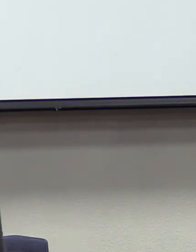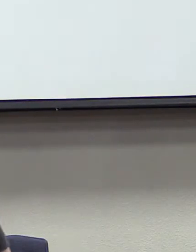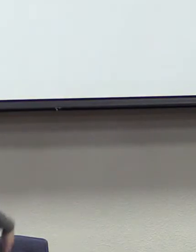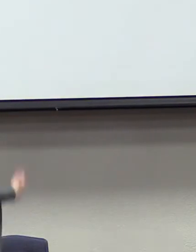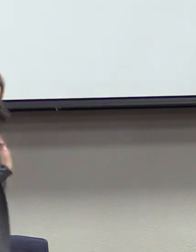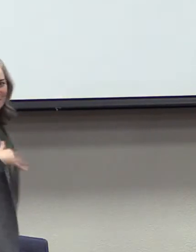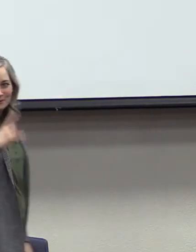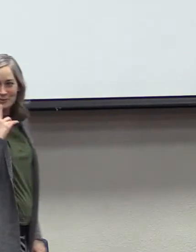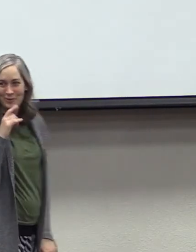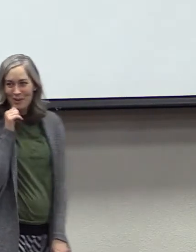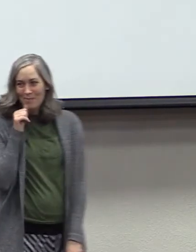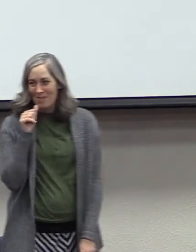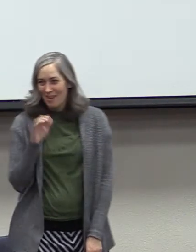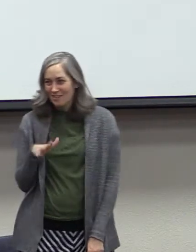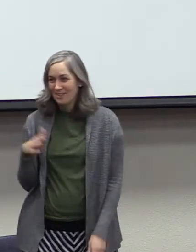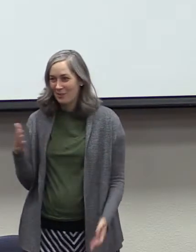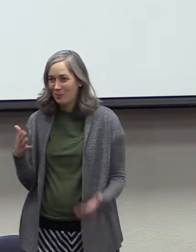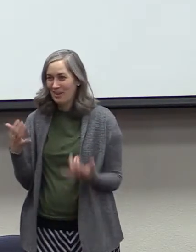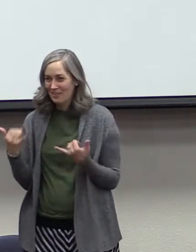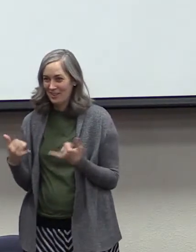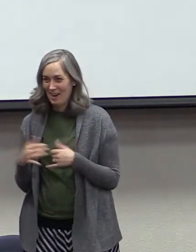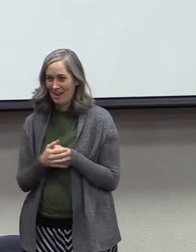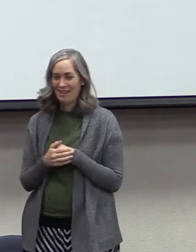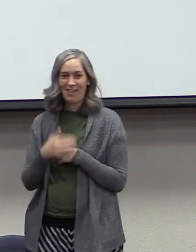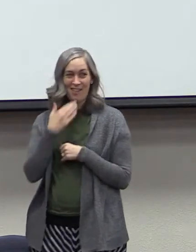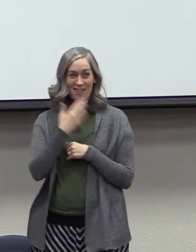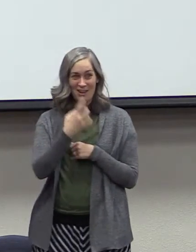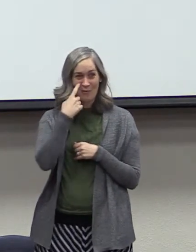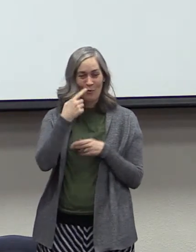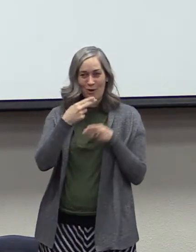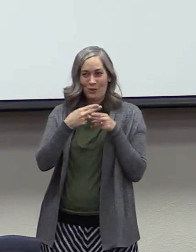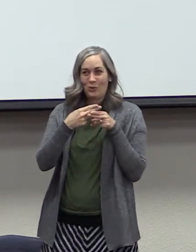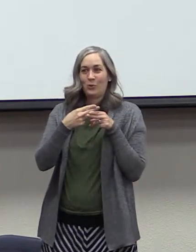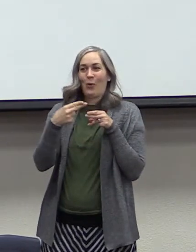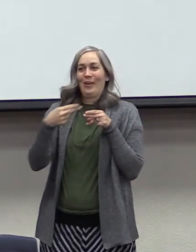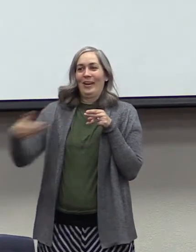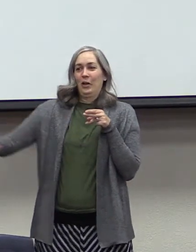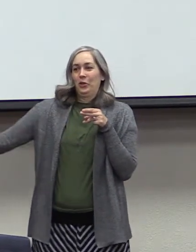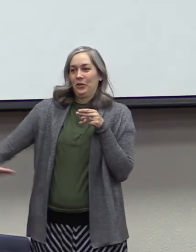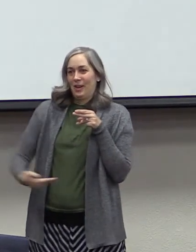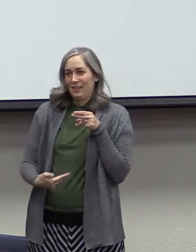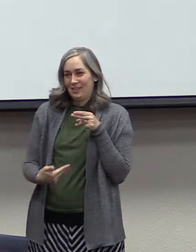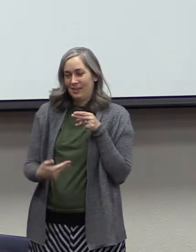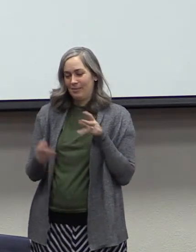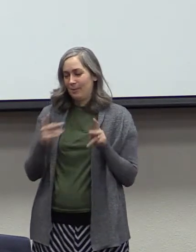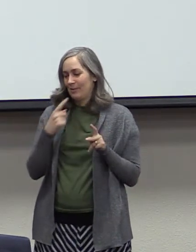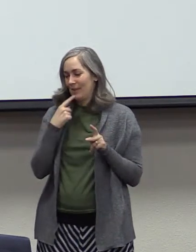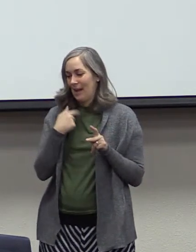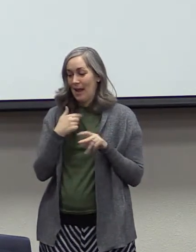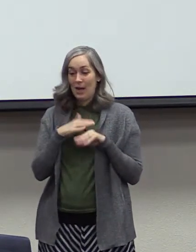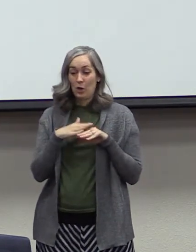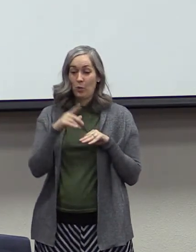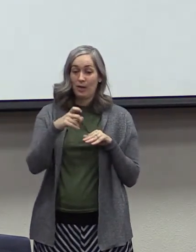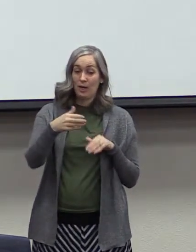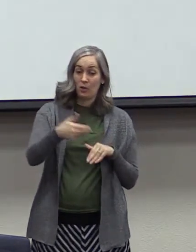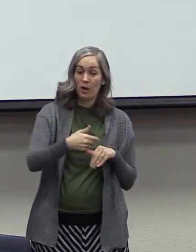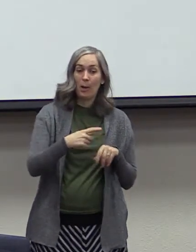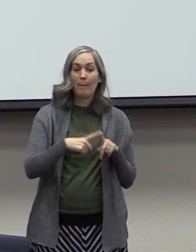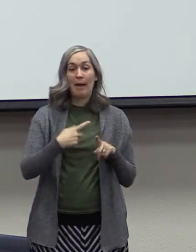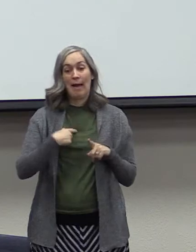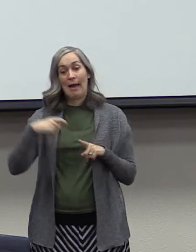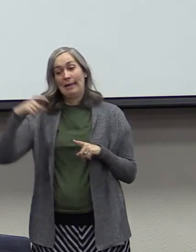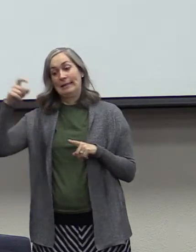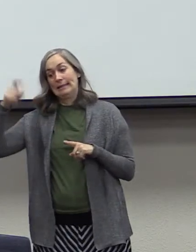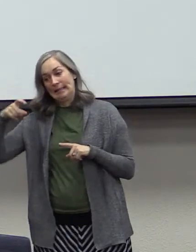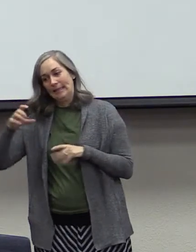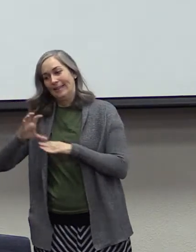Matt, thank you for that very brief introduction. People say I don't need an introduction, but I sure could use a conclusion. So I will try to get to